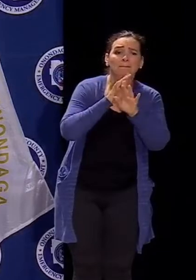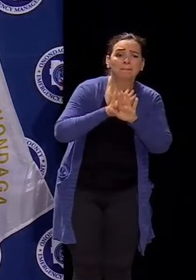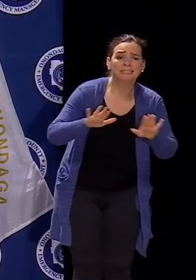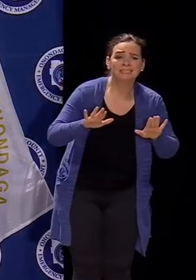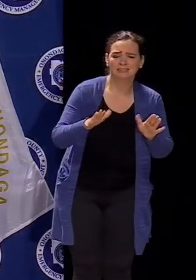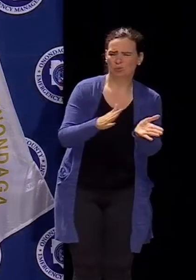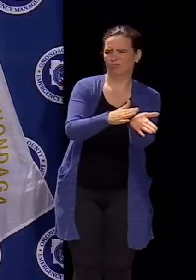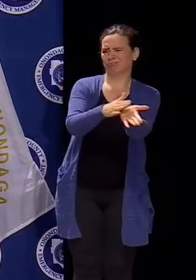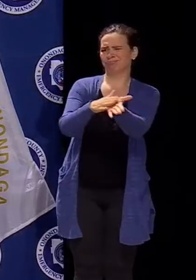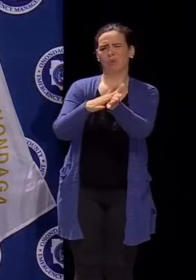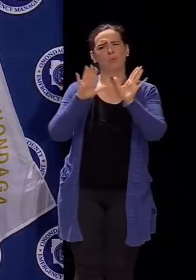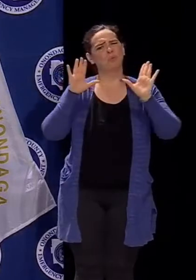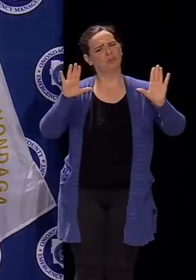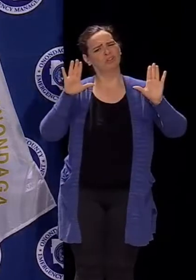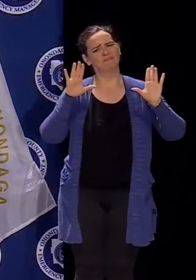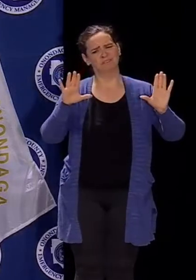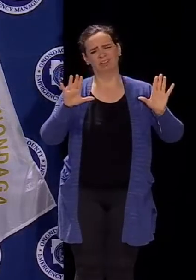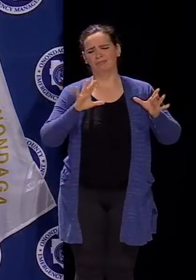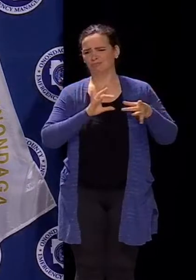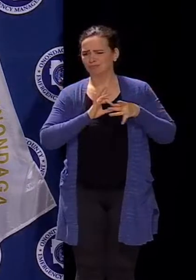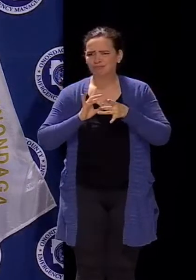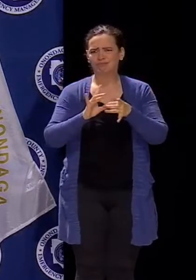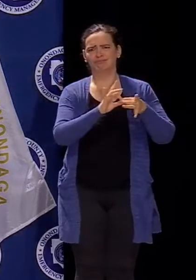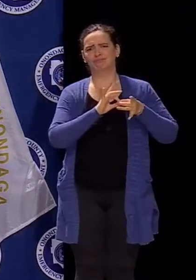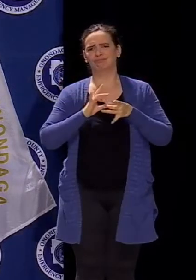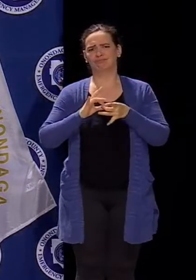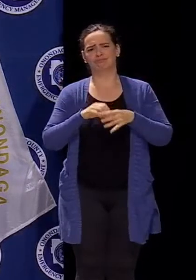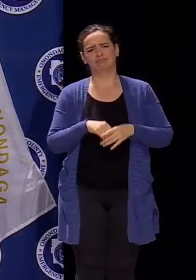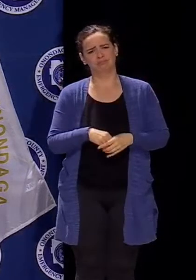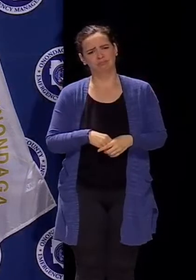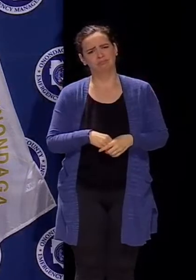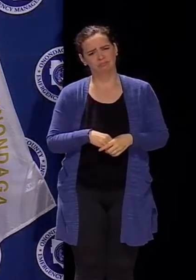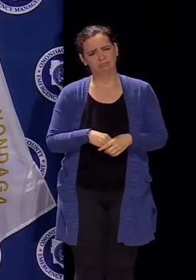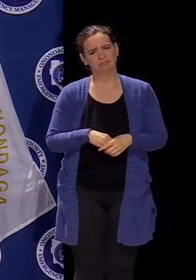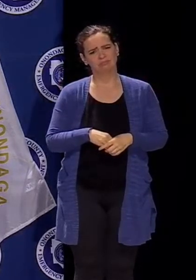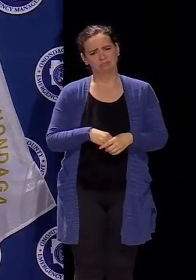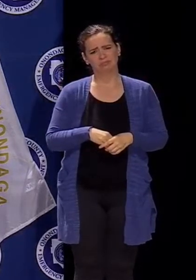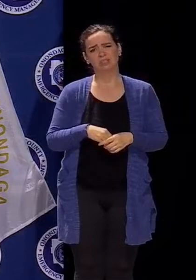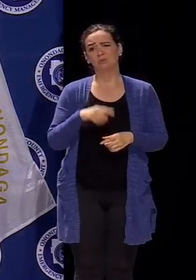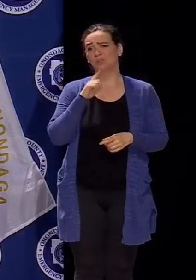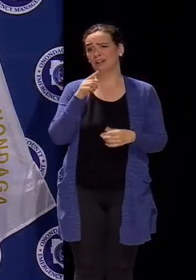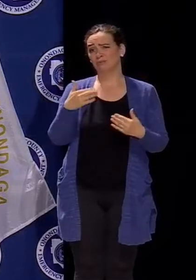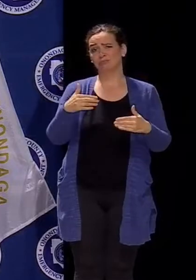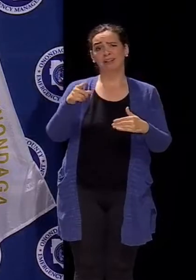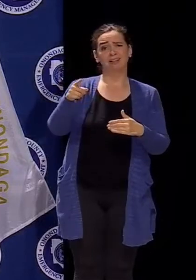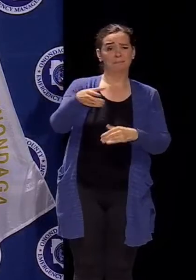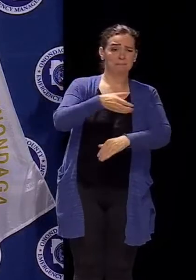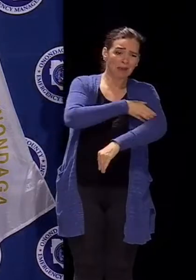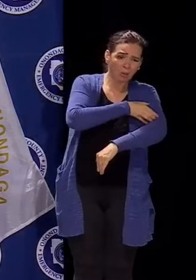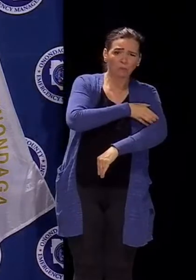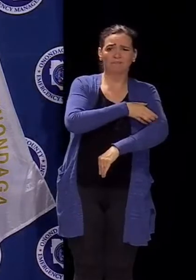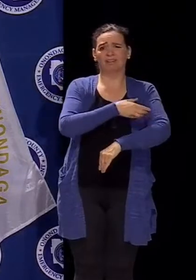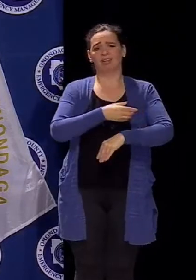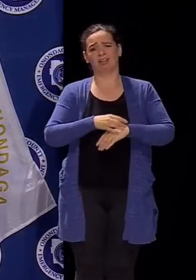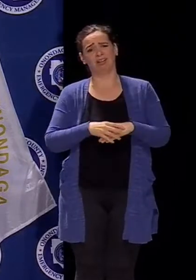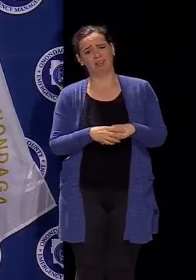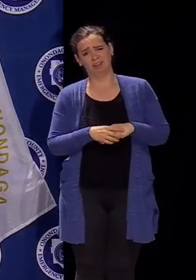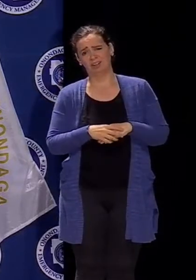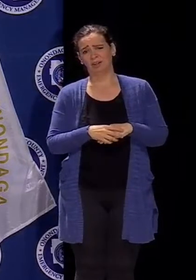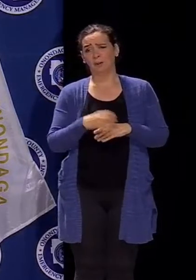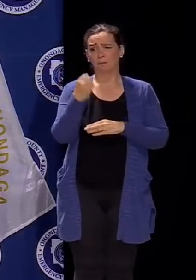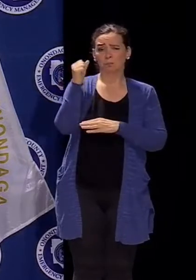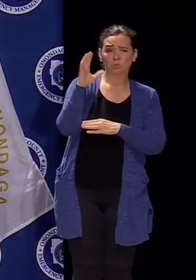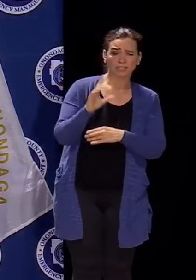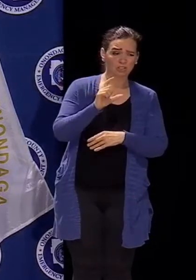that. So, I think that's a balance, and so far between our protesters and our law